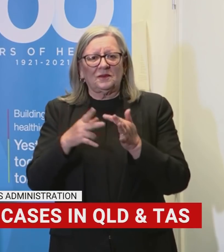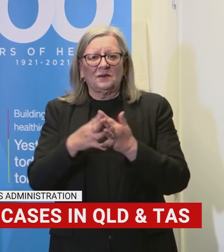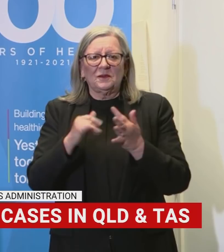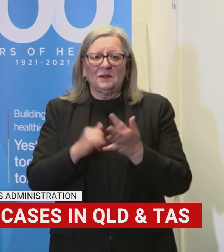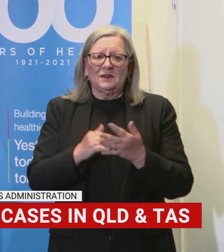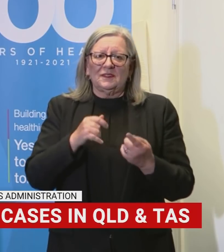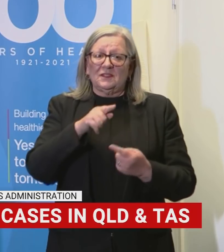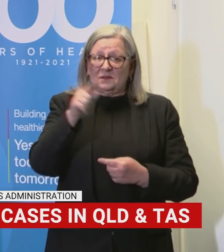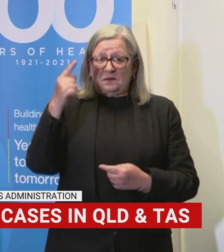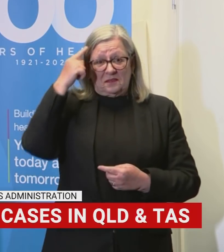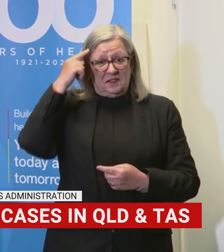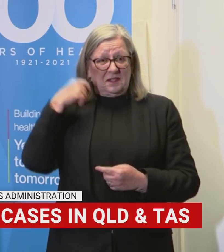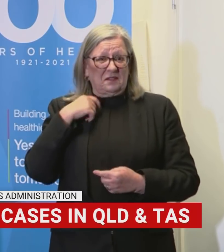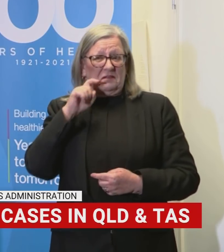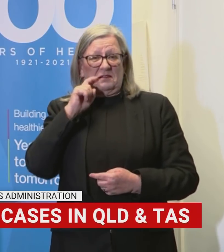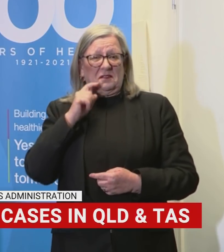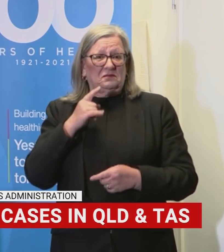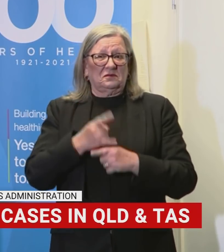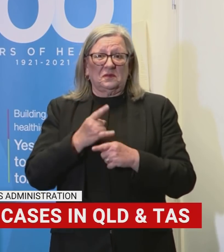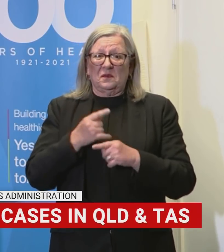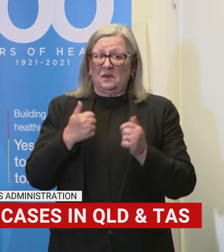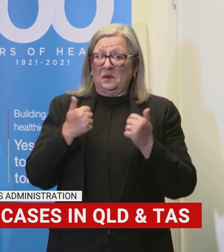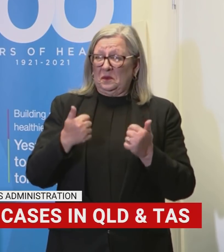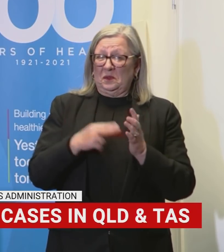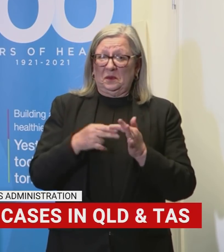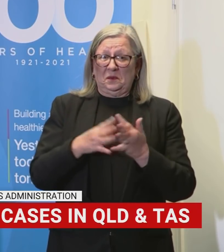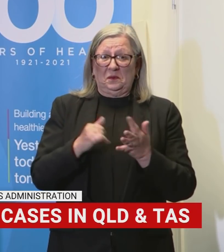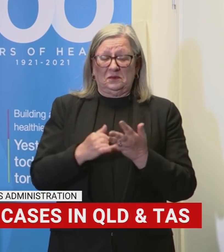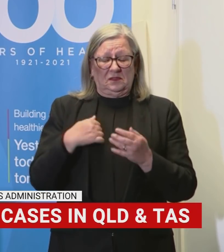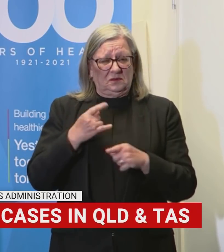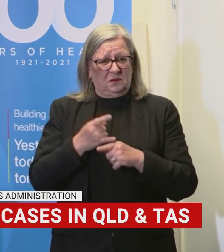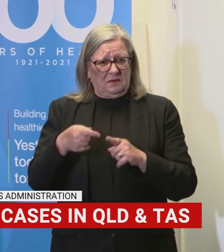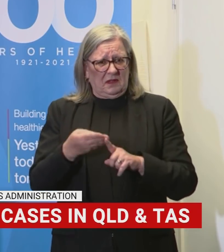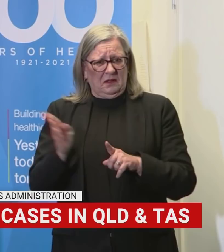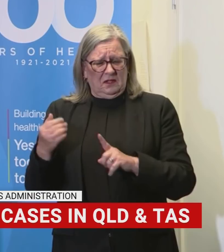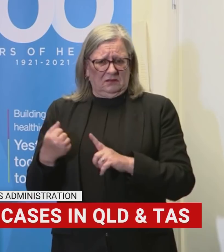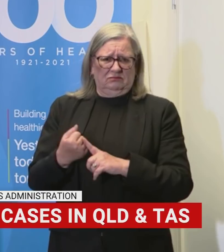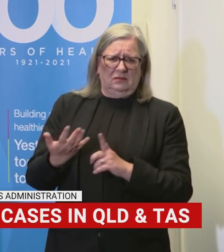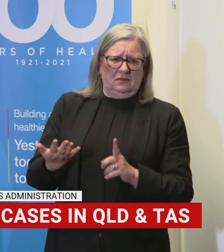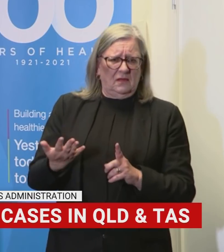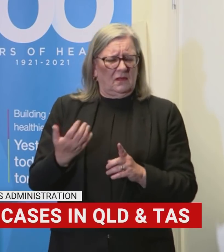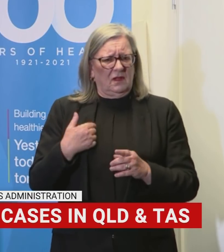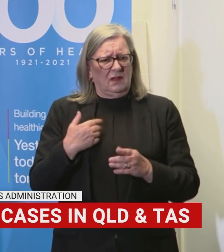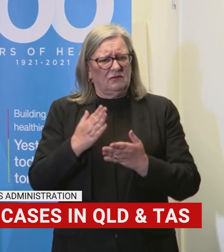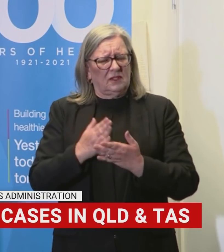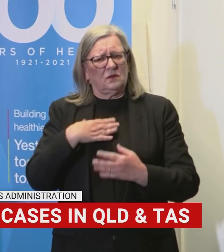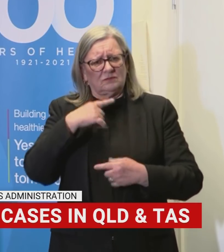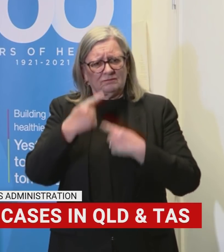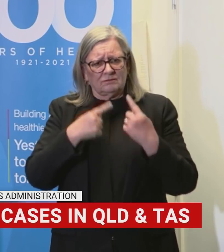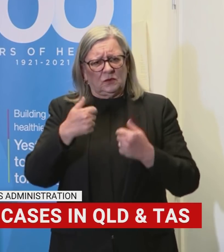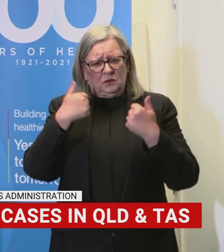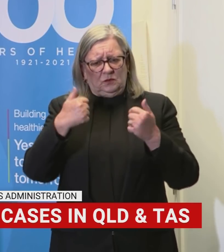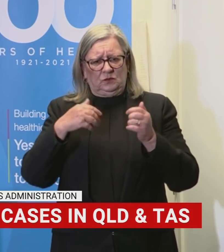about adverse events to a vaccine, but I want to share some really good news with you today. And what it is, you'll